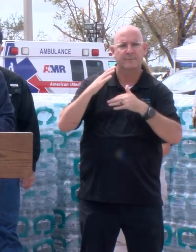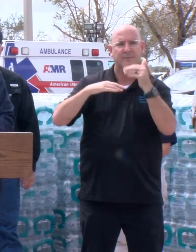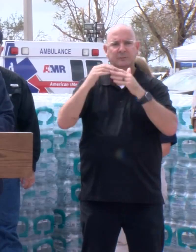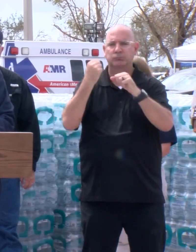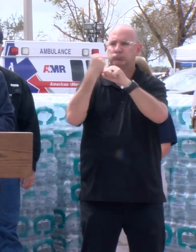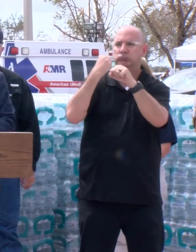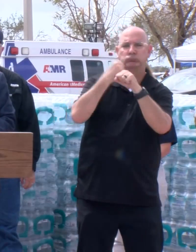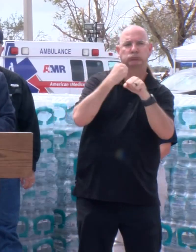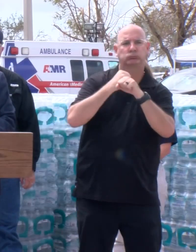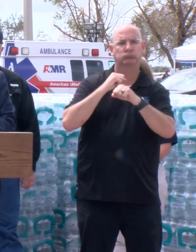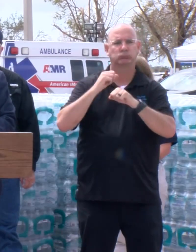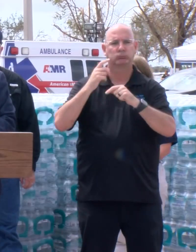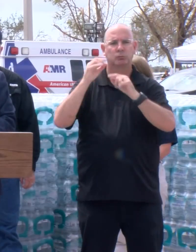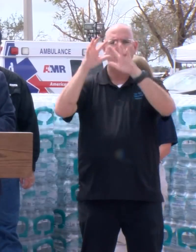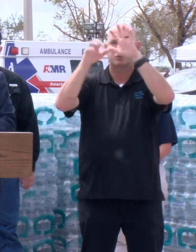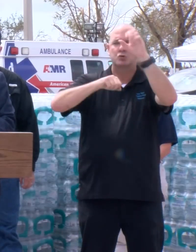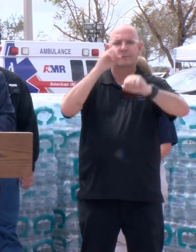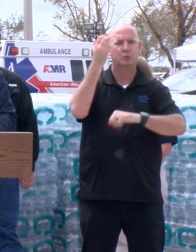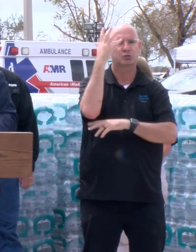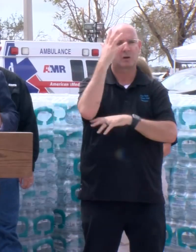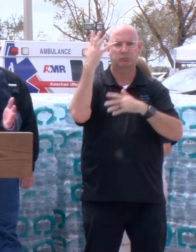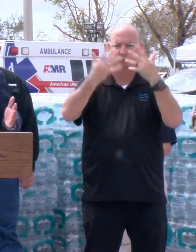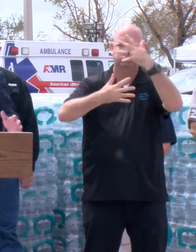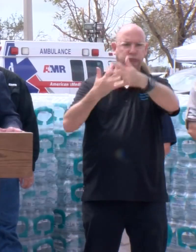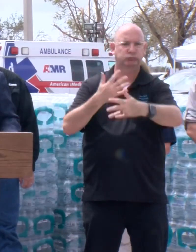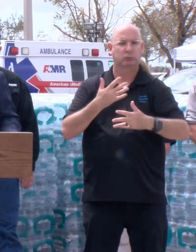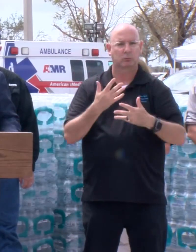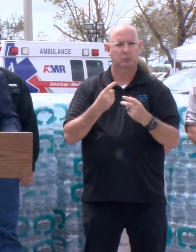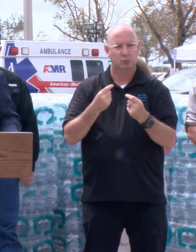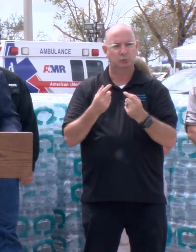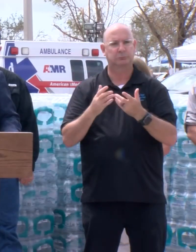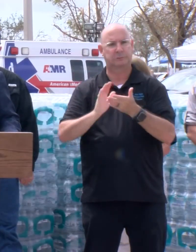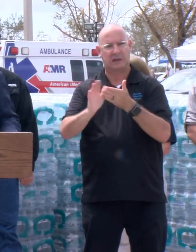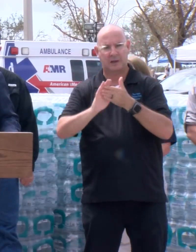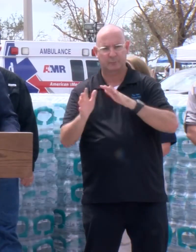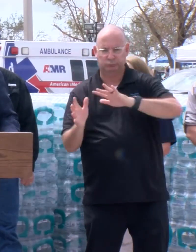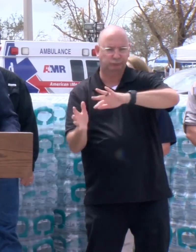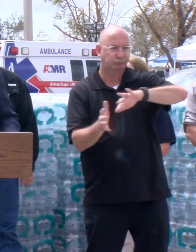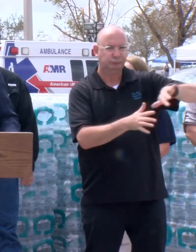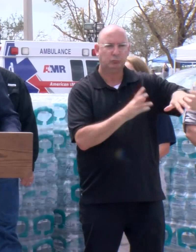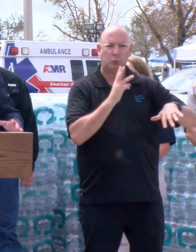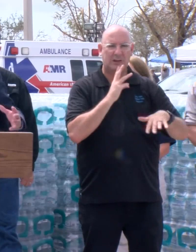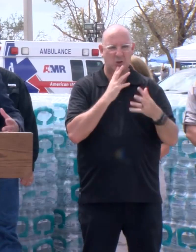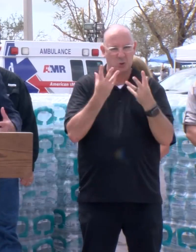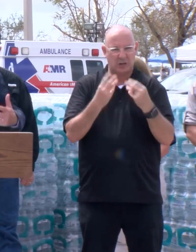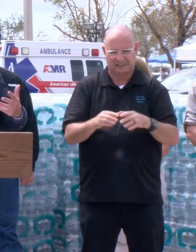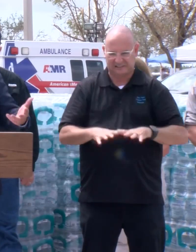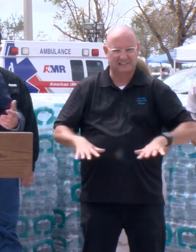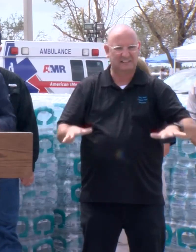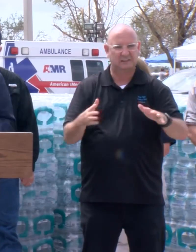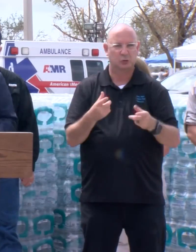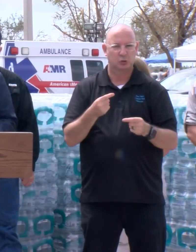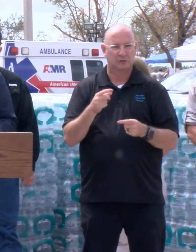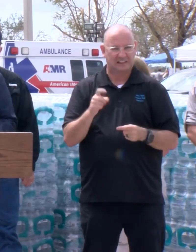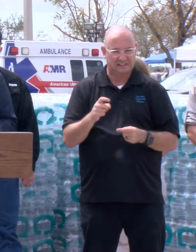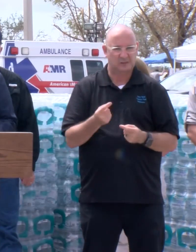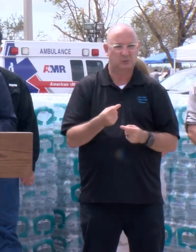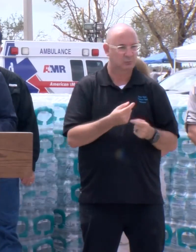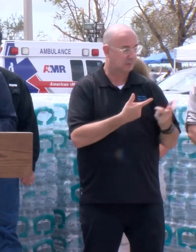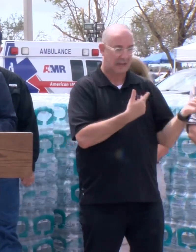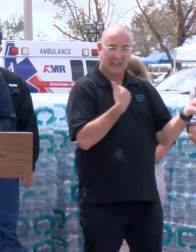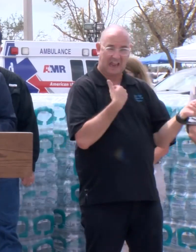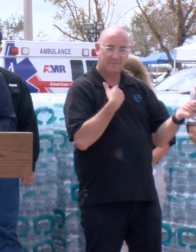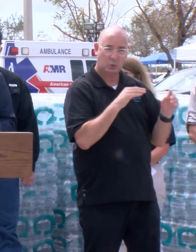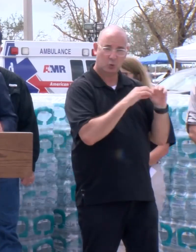your drywall, get your carpet if you had flooding. Really, really good. They may need different tools. And so this group will provide